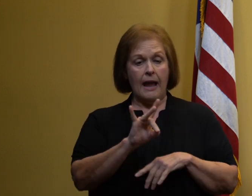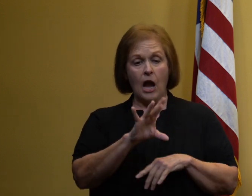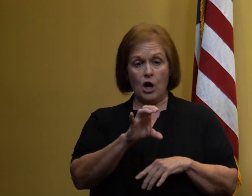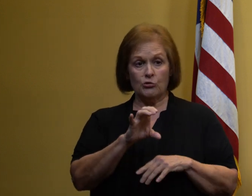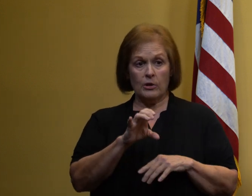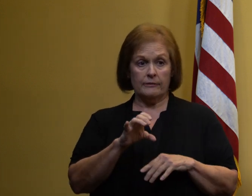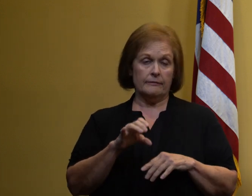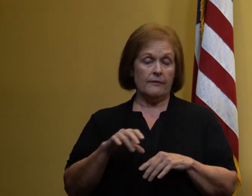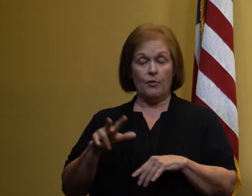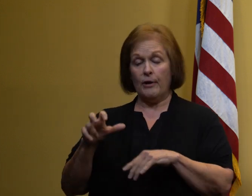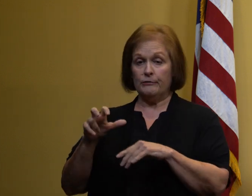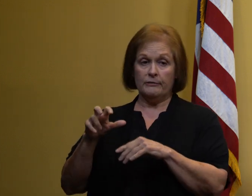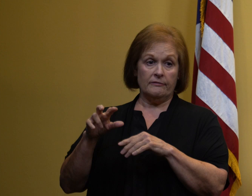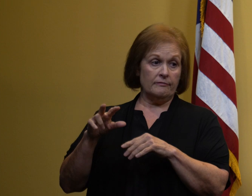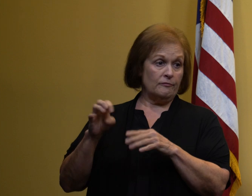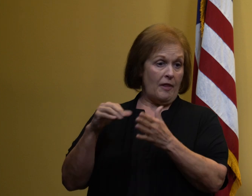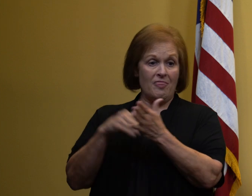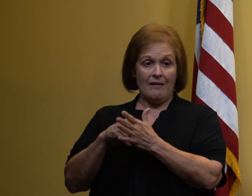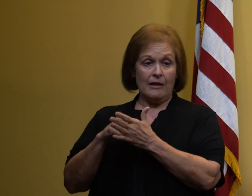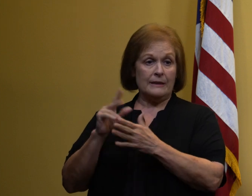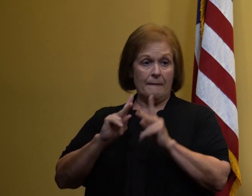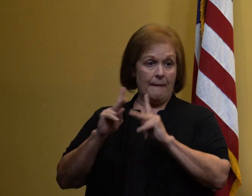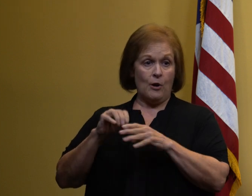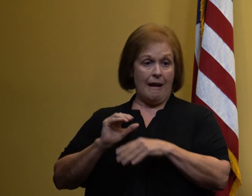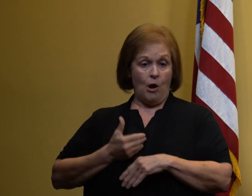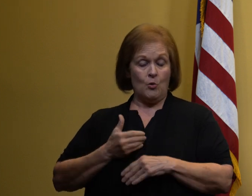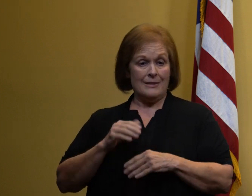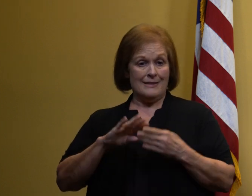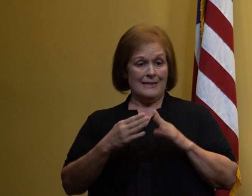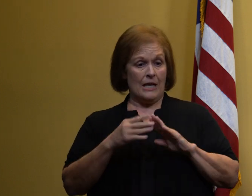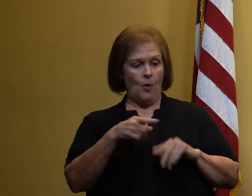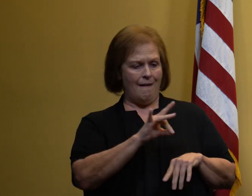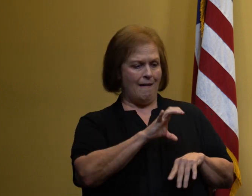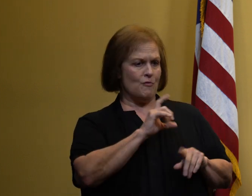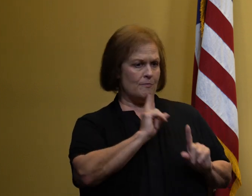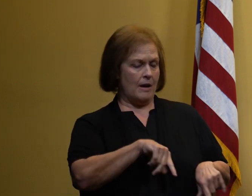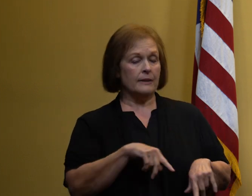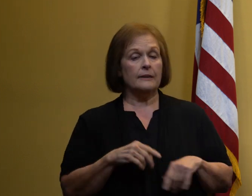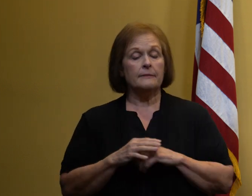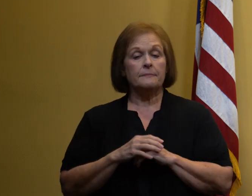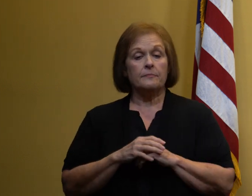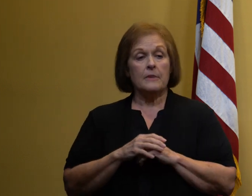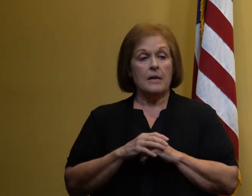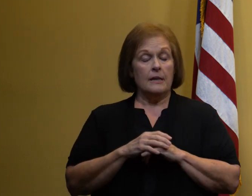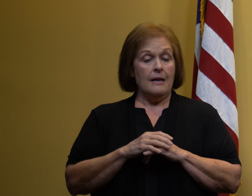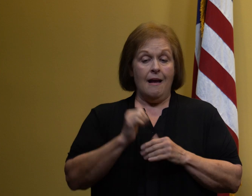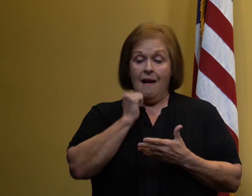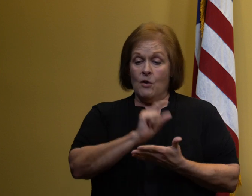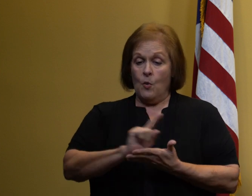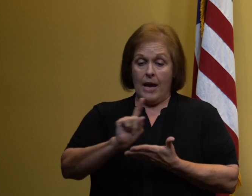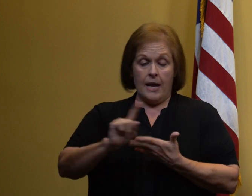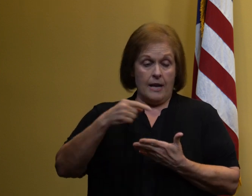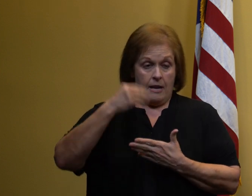of 340,000 people in our city. And I say this again, every week I